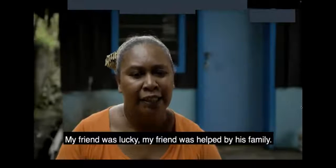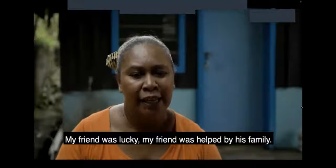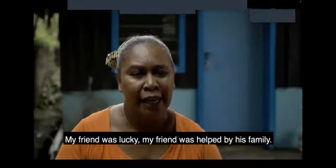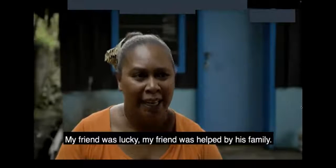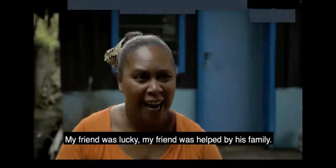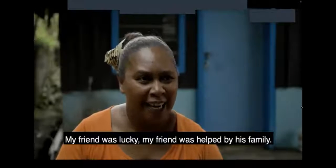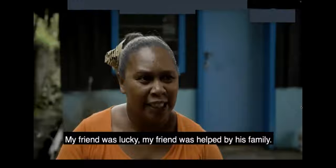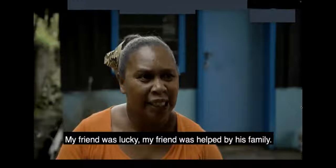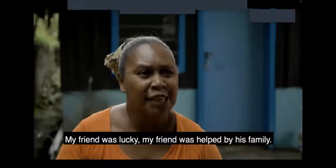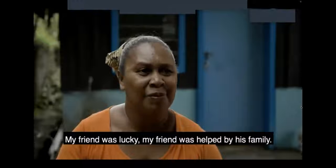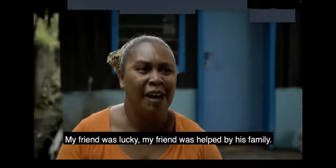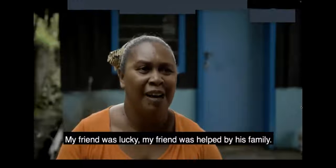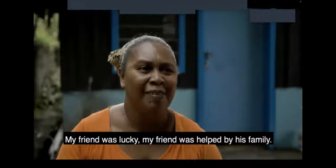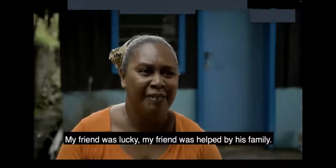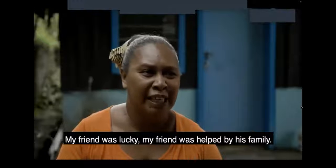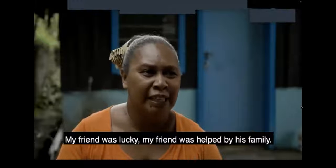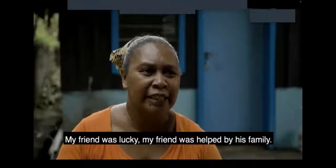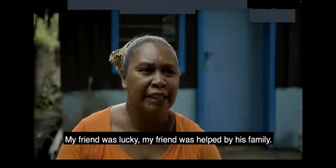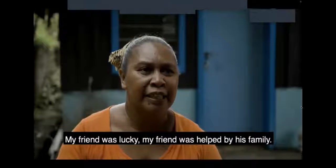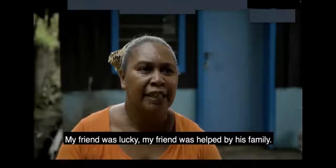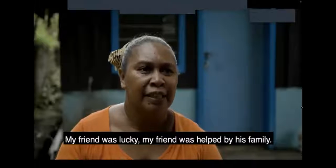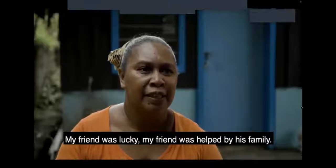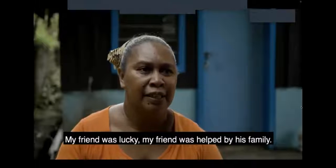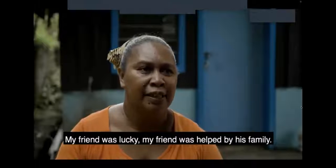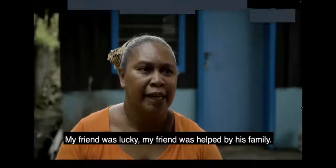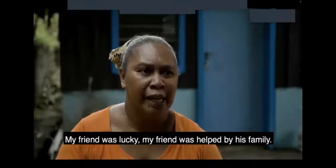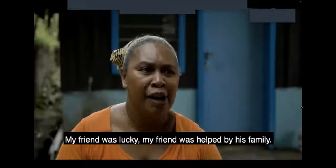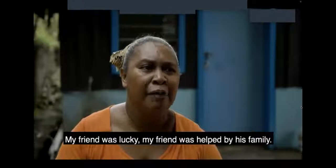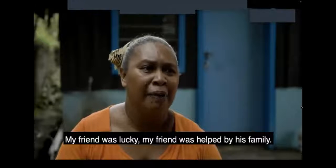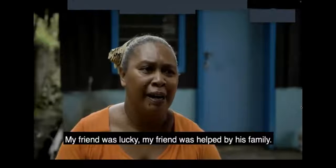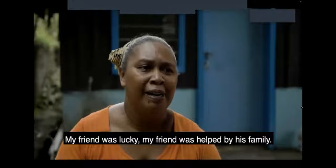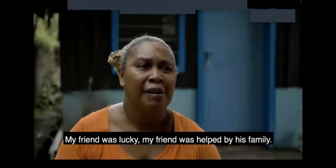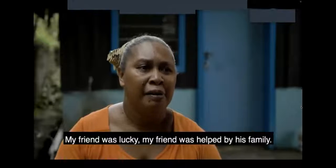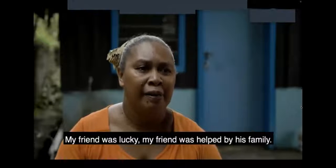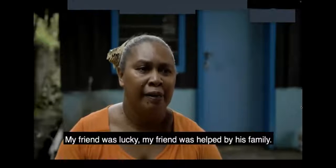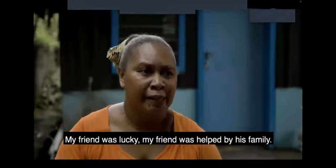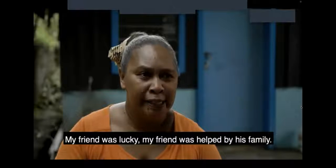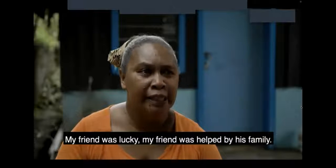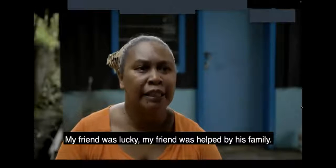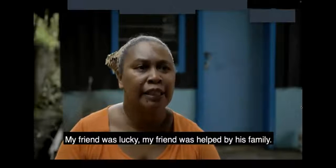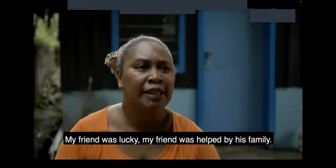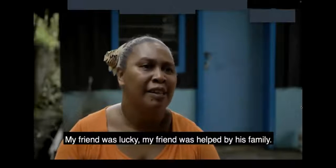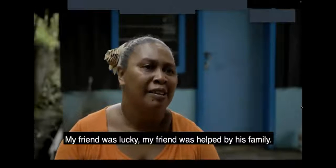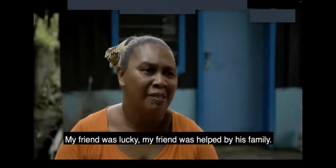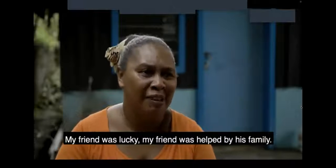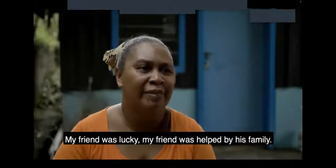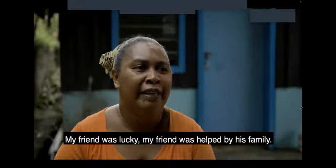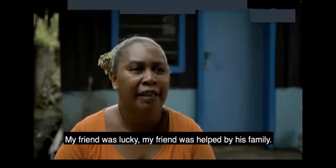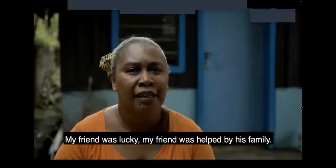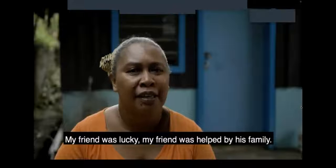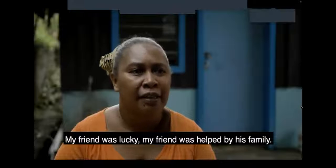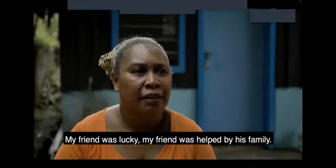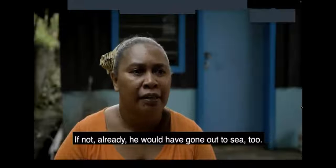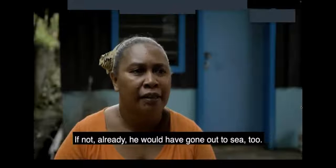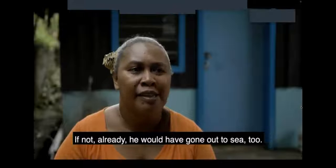is lucky, my friend is helped by his